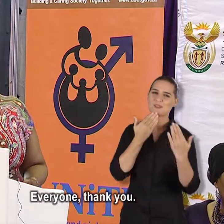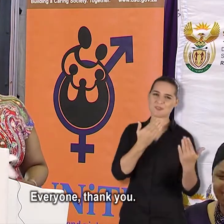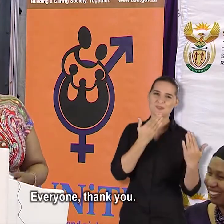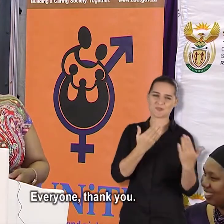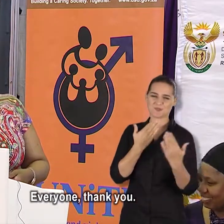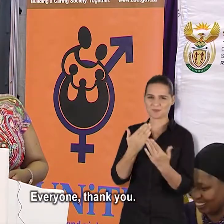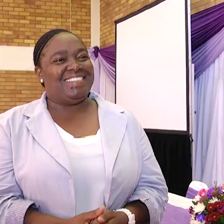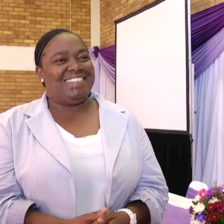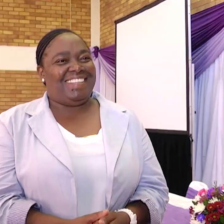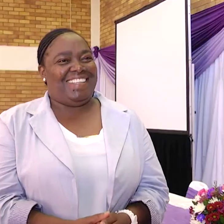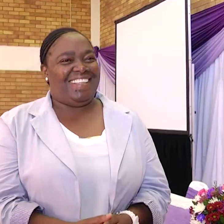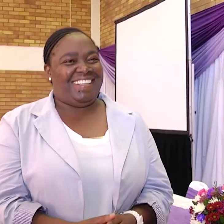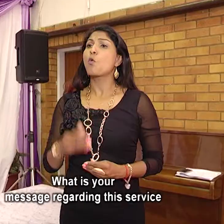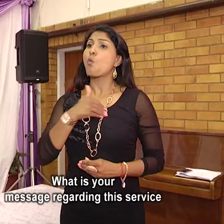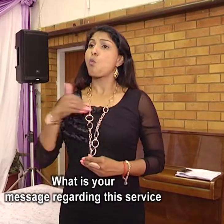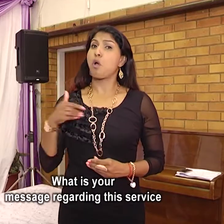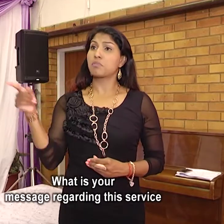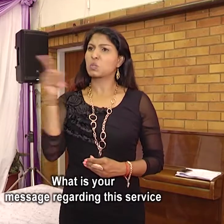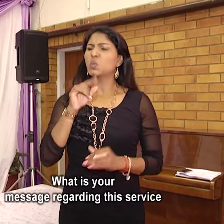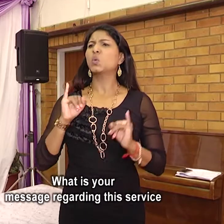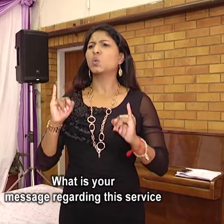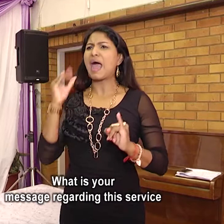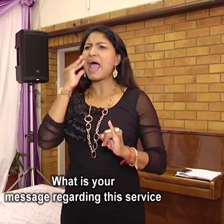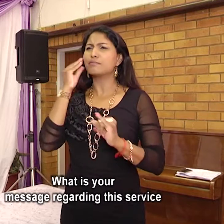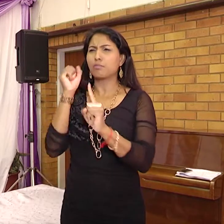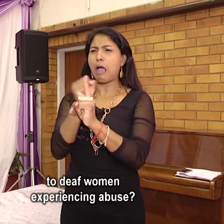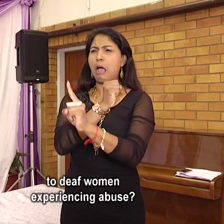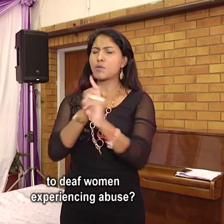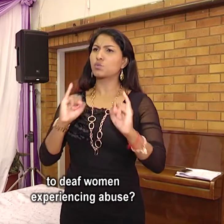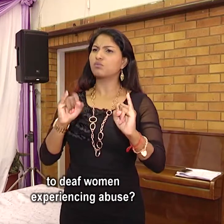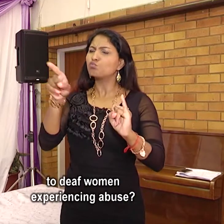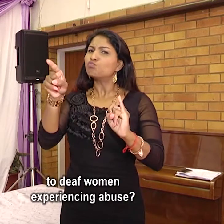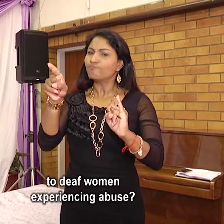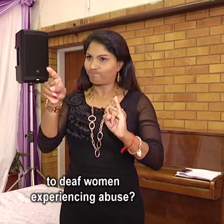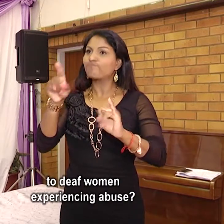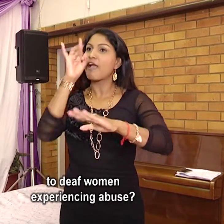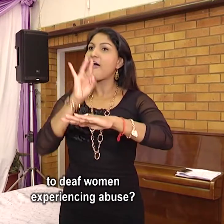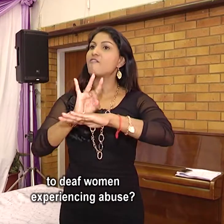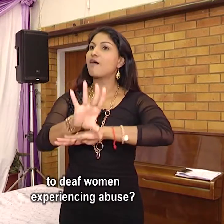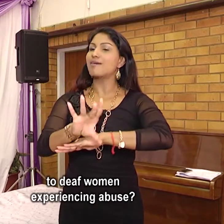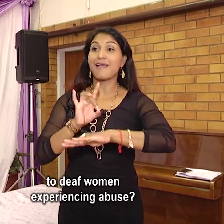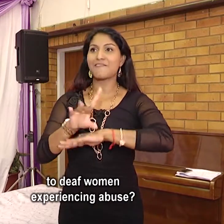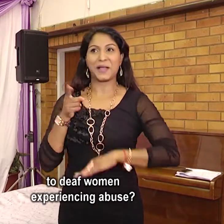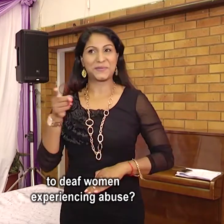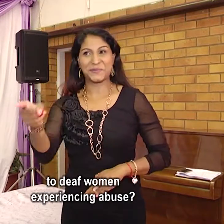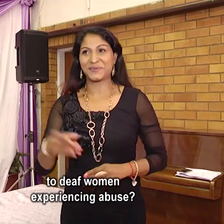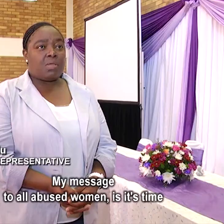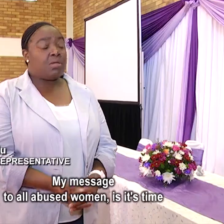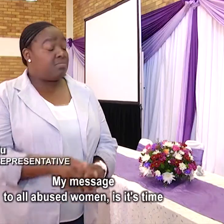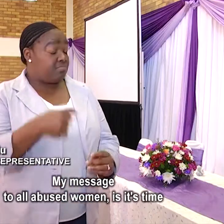Guys, thank you so much. What is your message regarding the service to deaf women experiencing